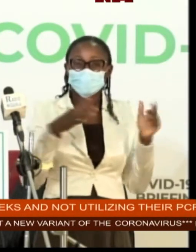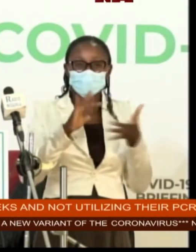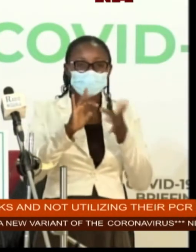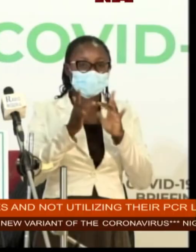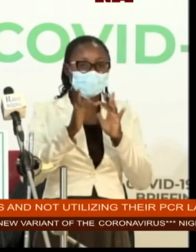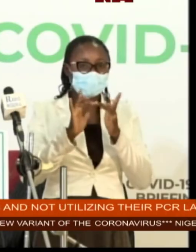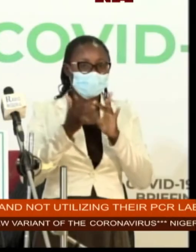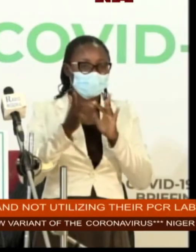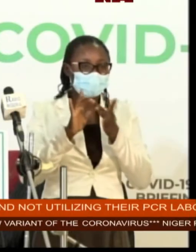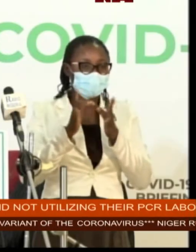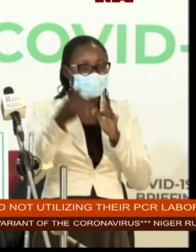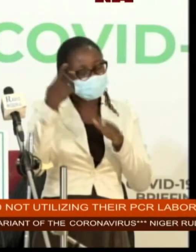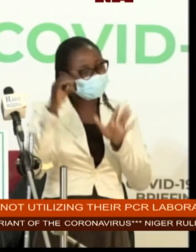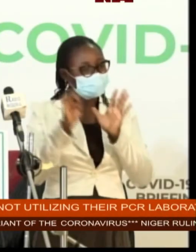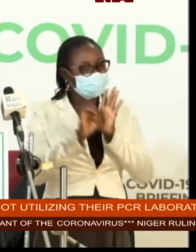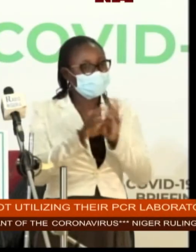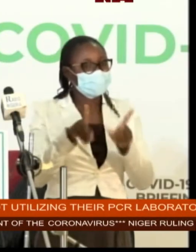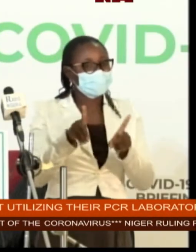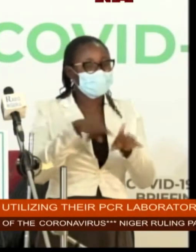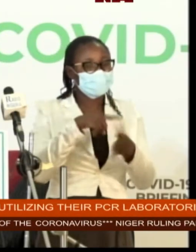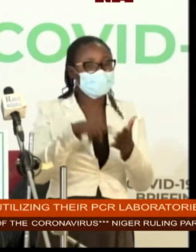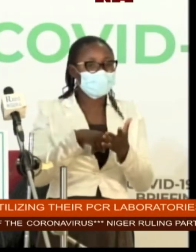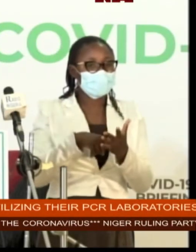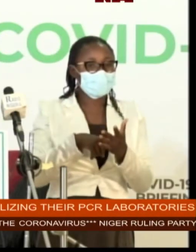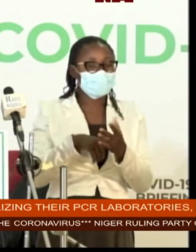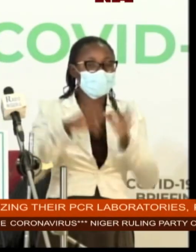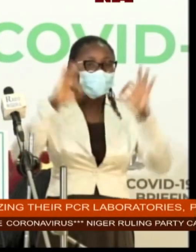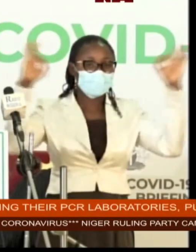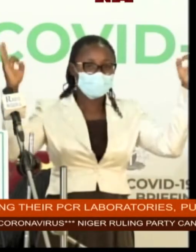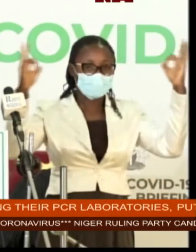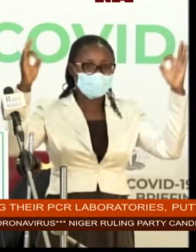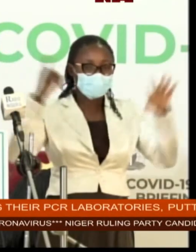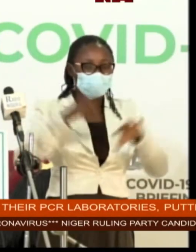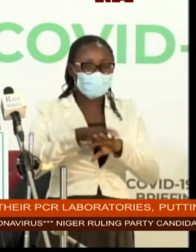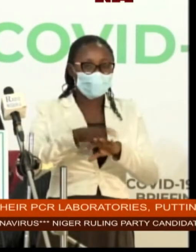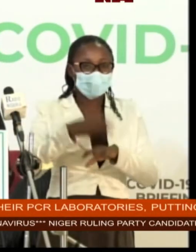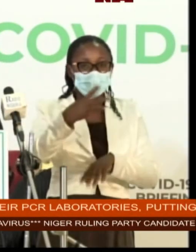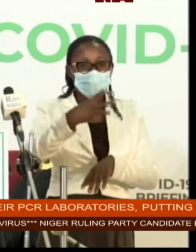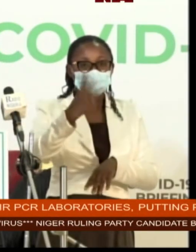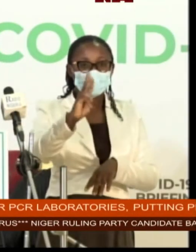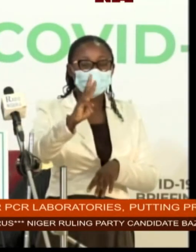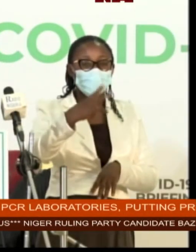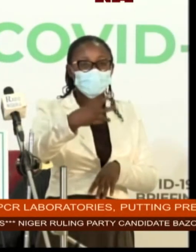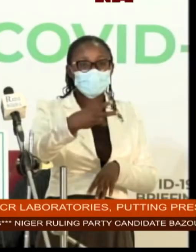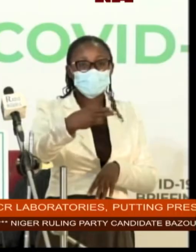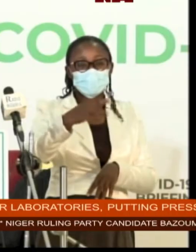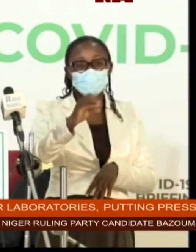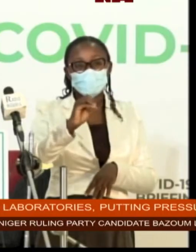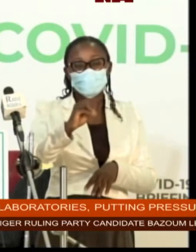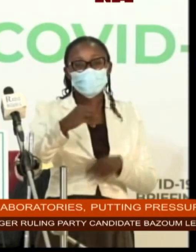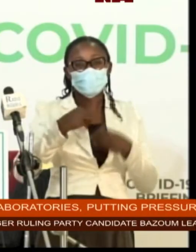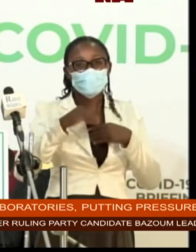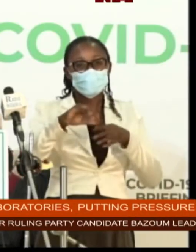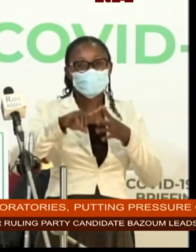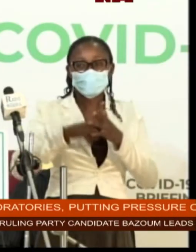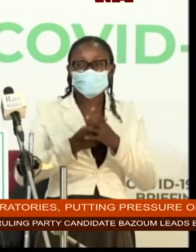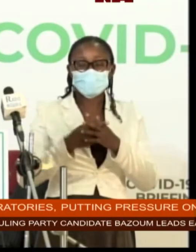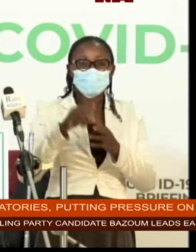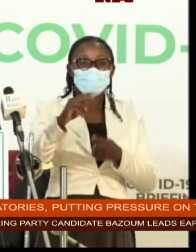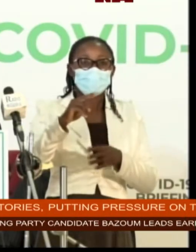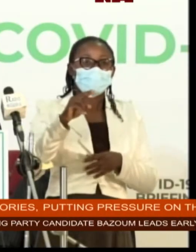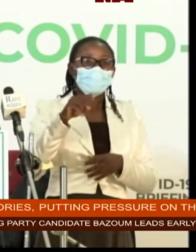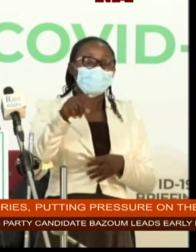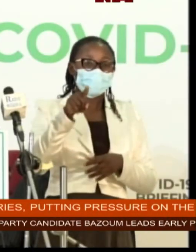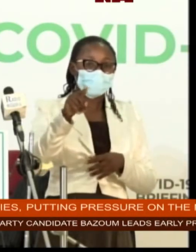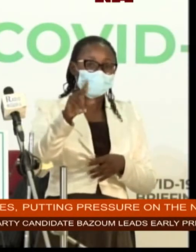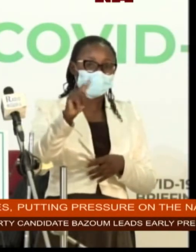and network. For example, during this festive season, WHO has entered into partnership with YouTube to be